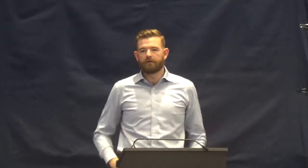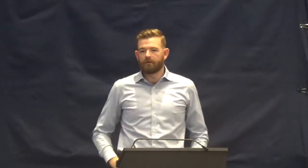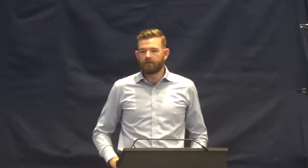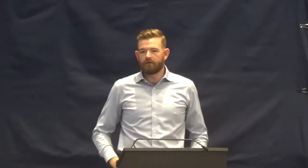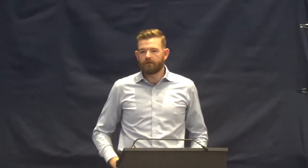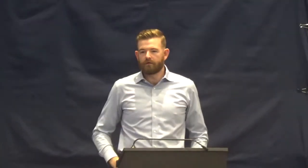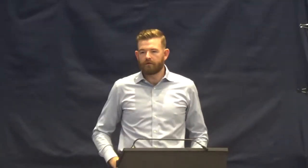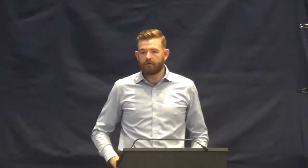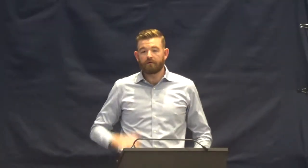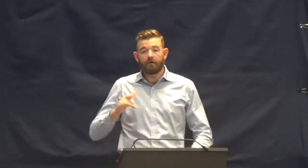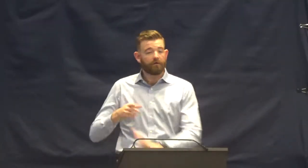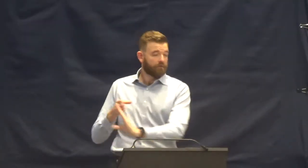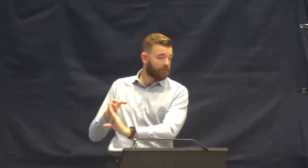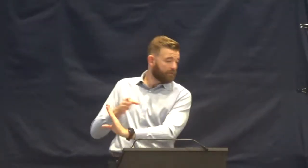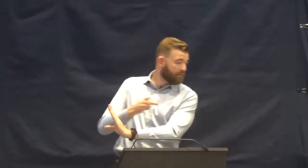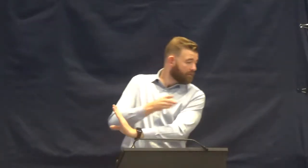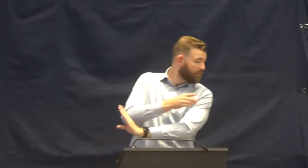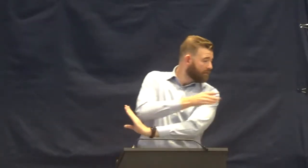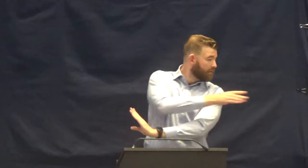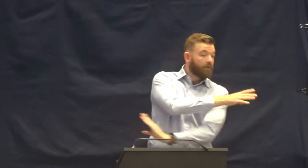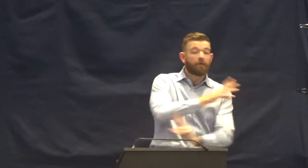of God in a human body.